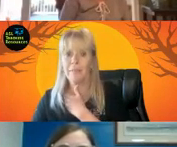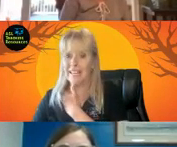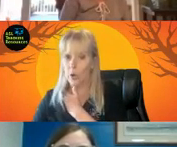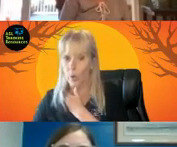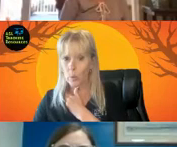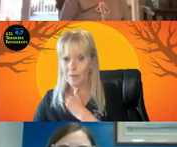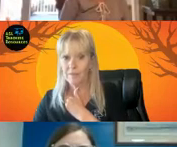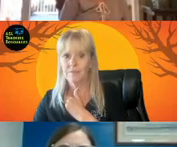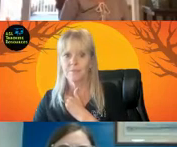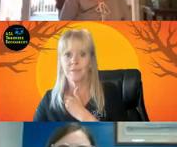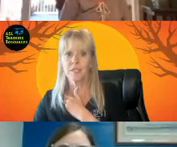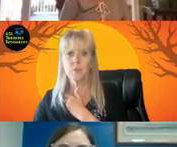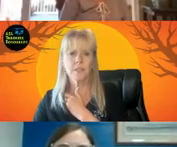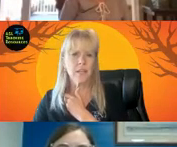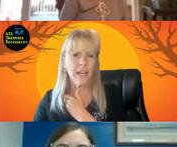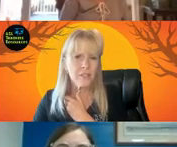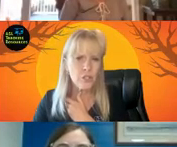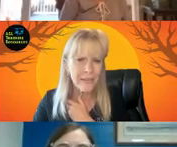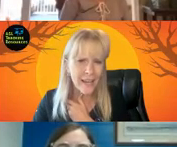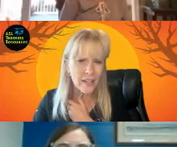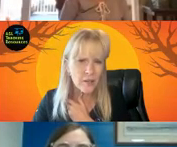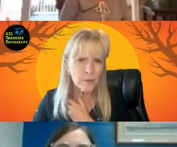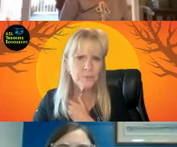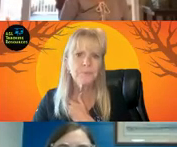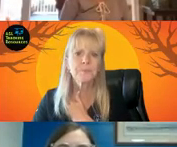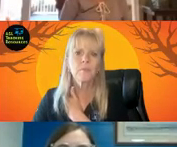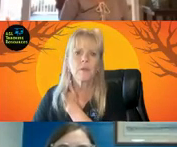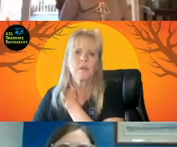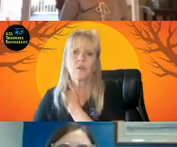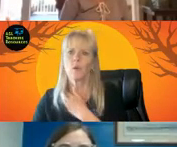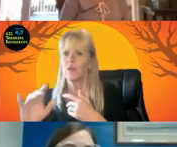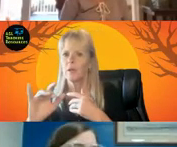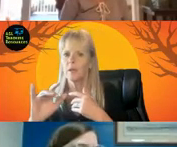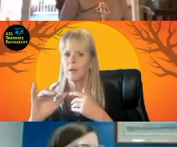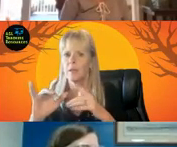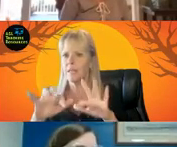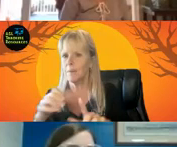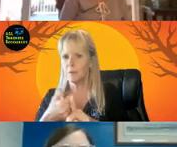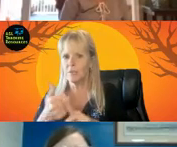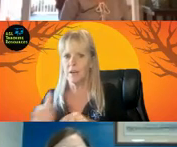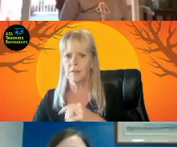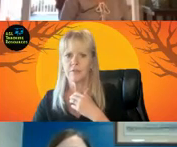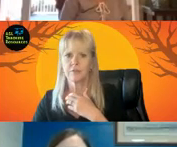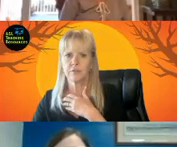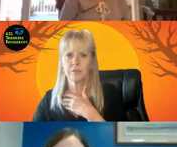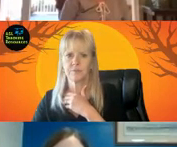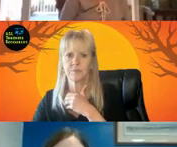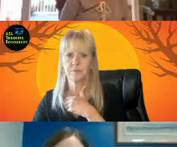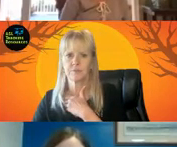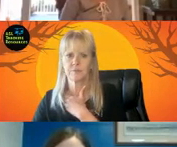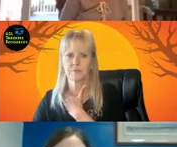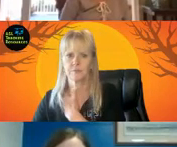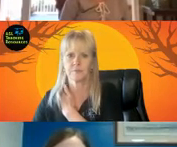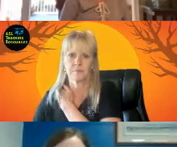we have bingo. This one should be editable, where you can type yourself.